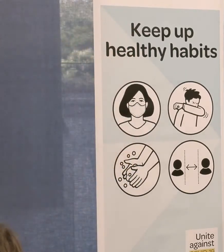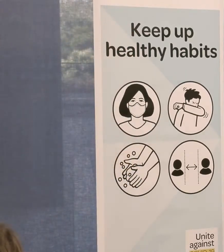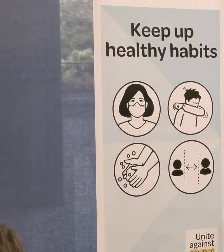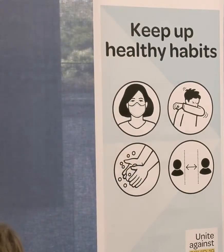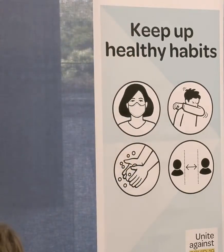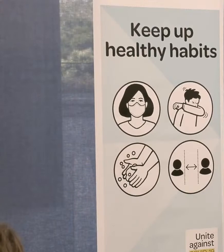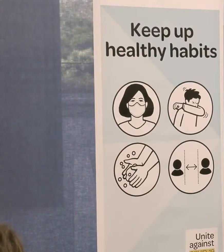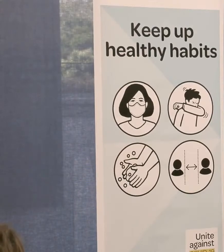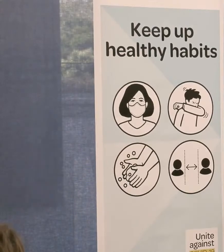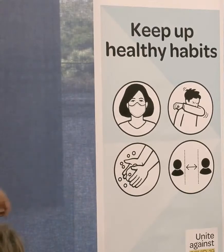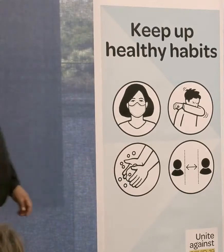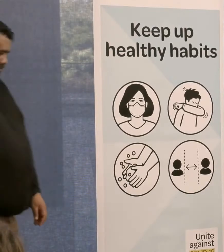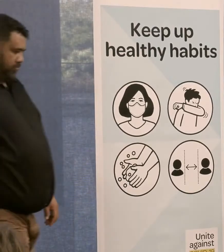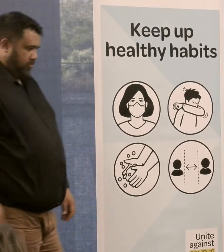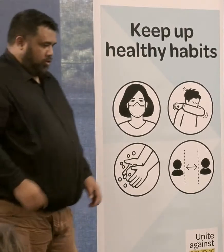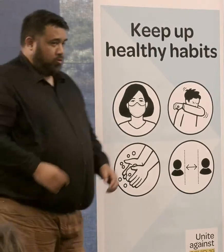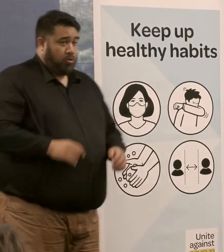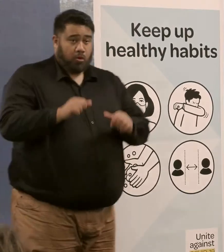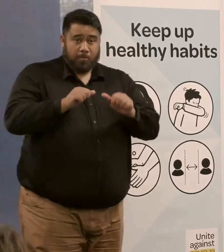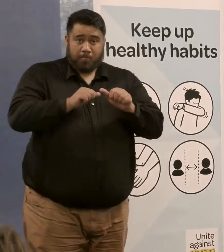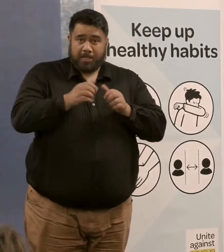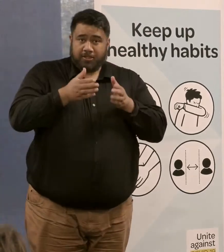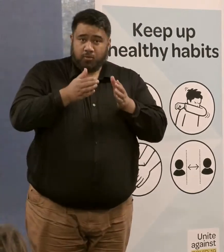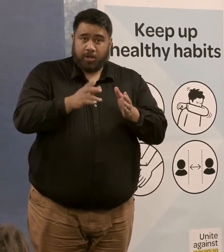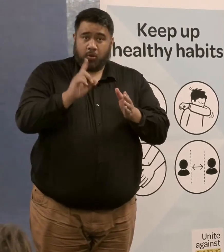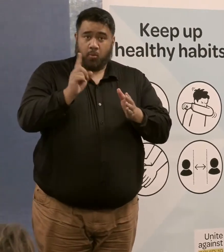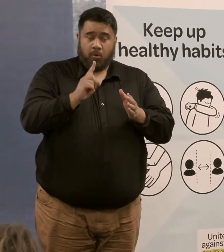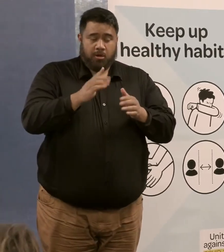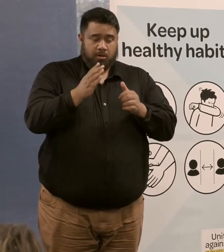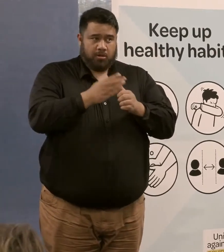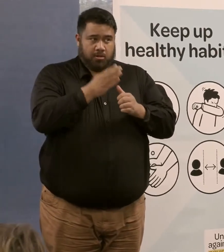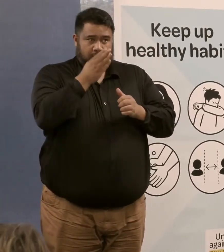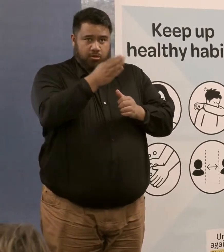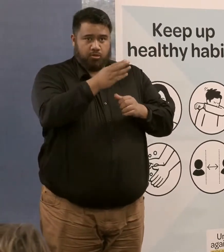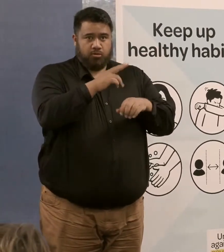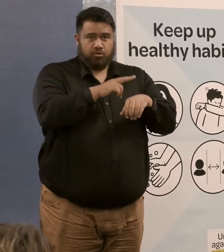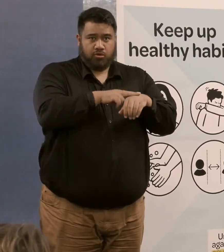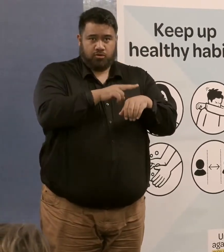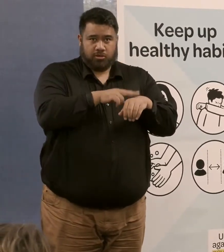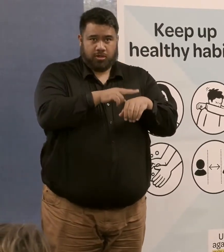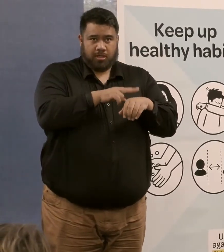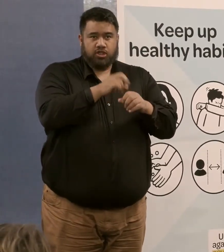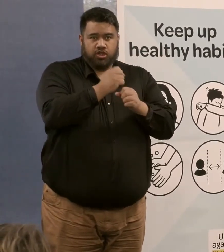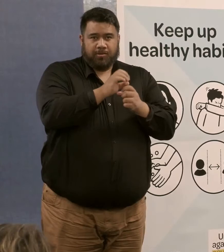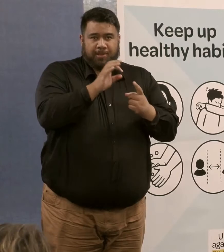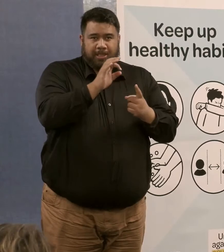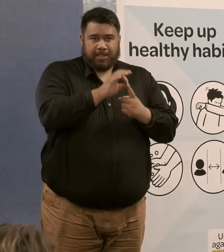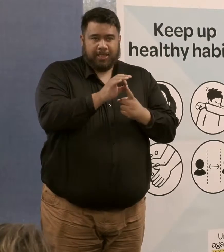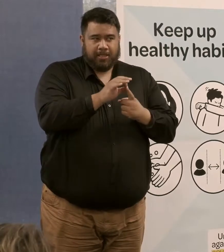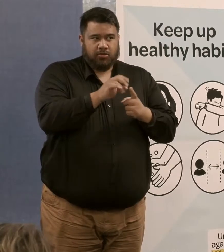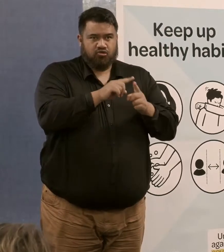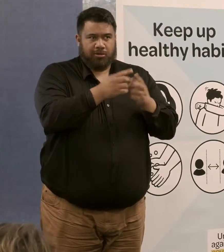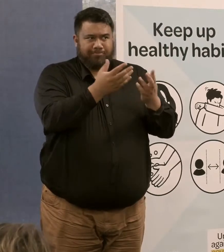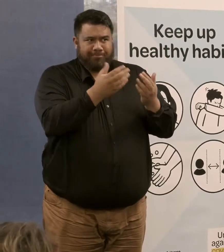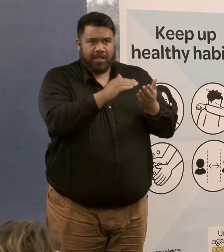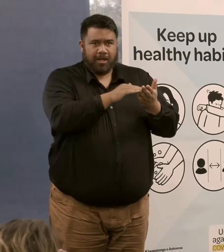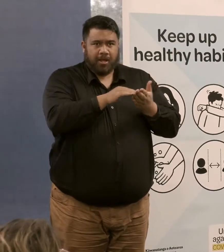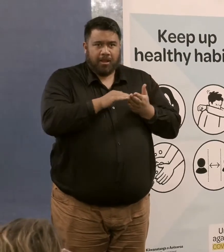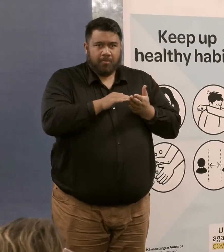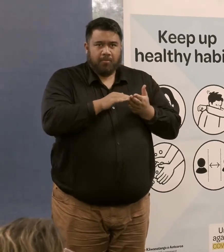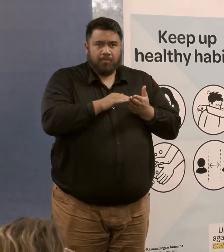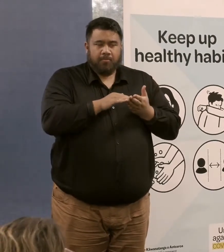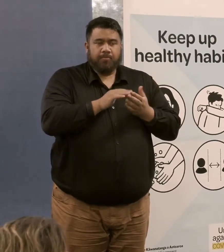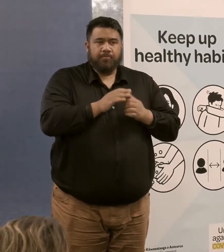to seek that help through their usual health provider, and that would most likely be a general practice or a primary care provider.